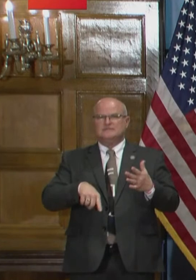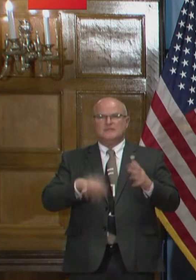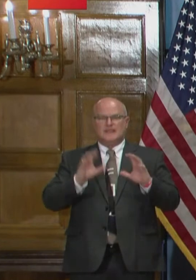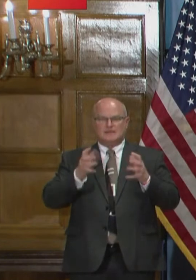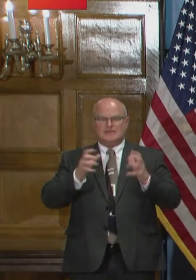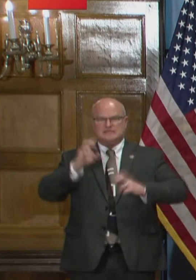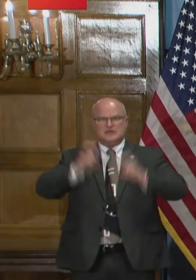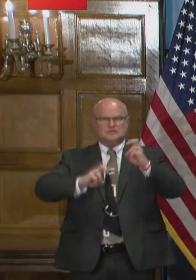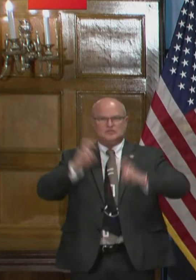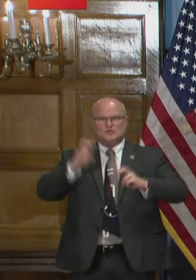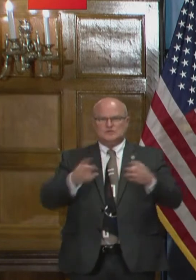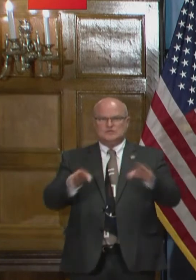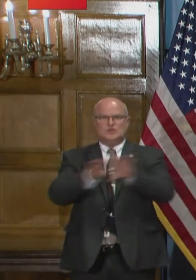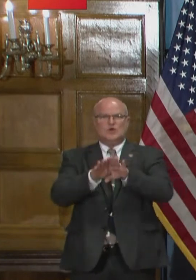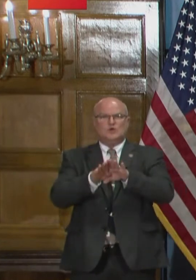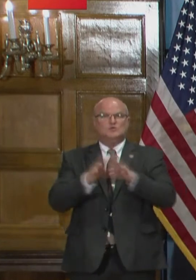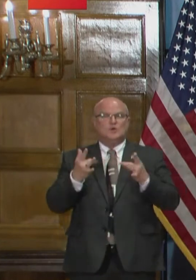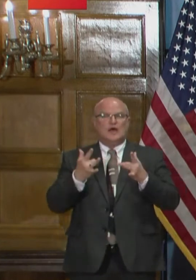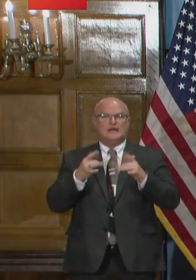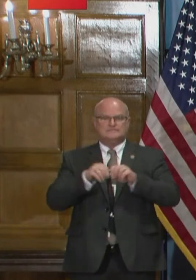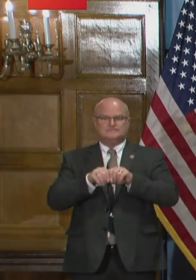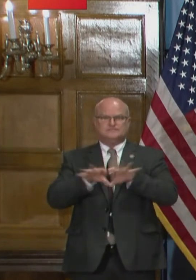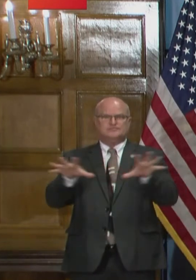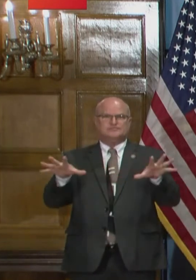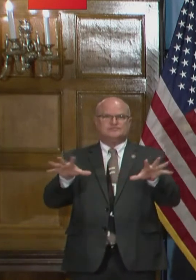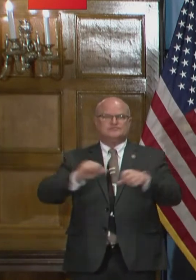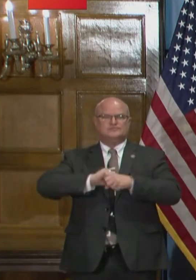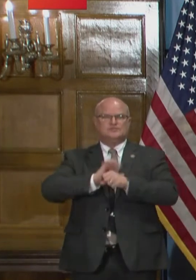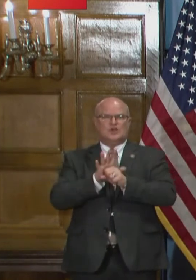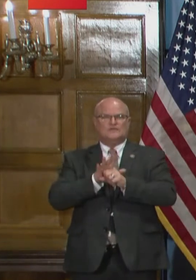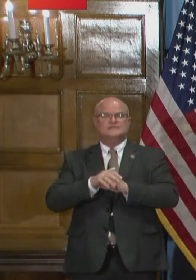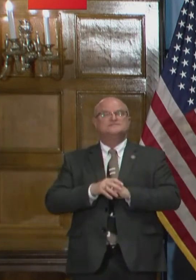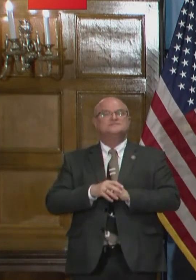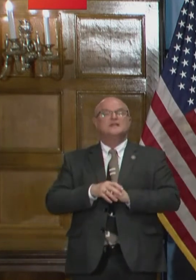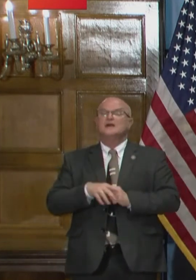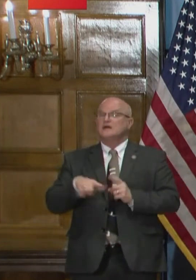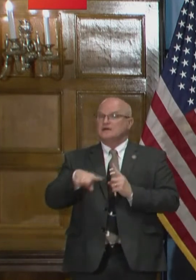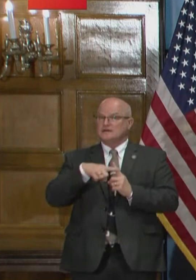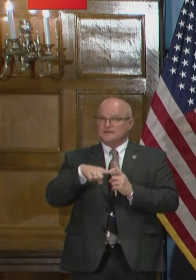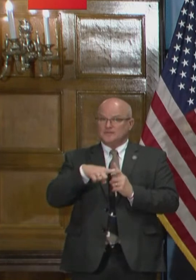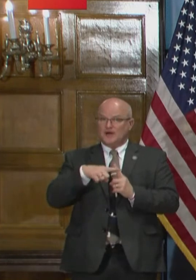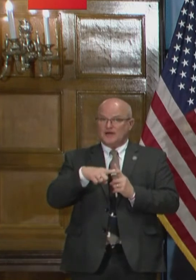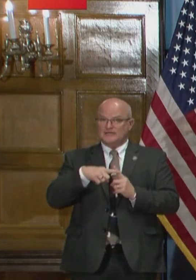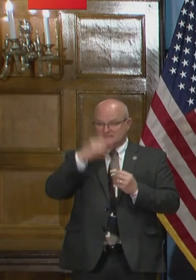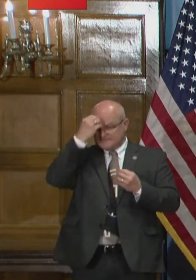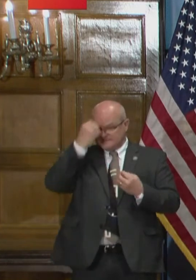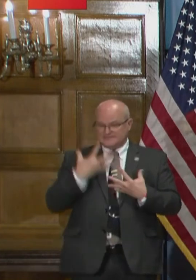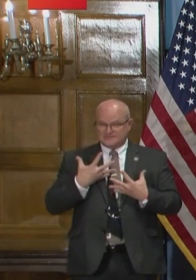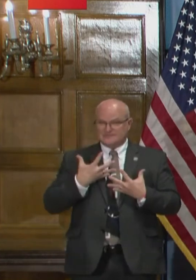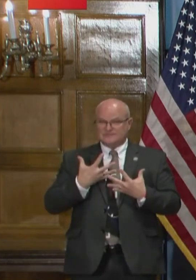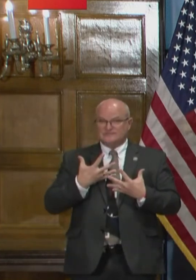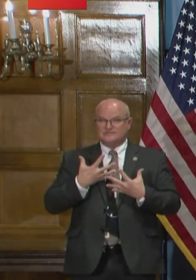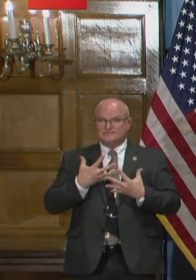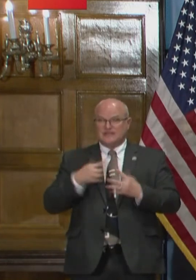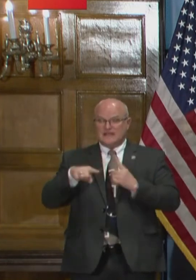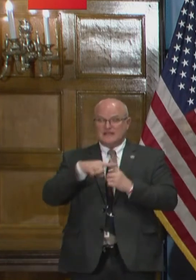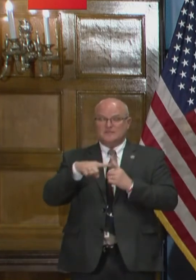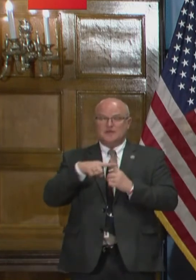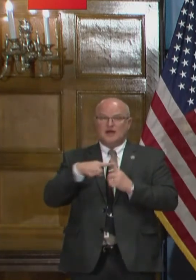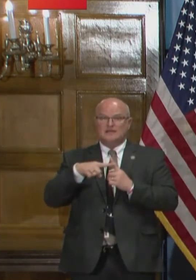basketball tournaments because of the outbreak of COVID. And with the positive news that we have been getting and the positive trends we are